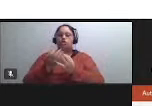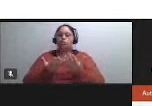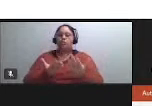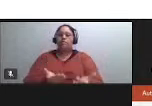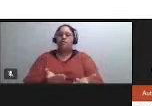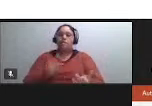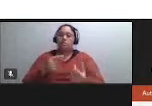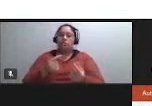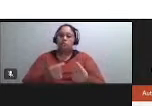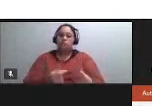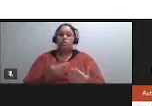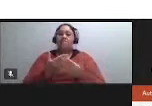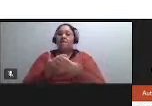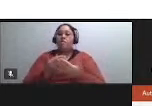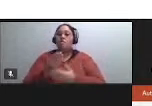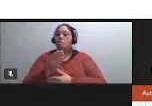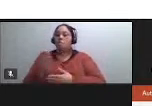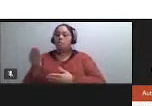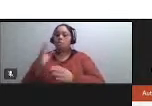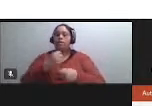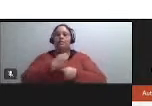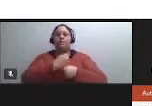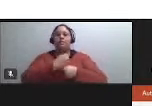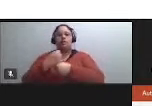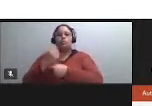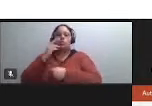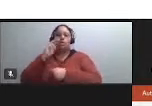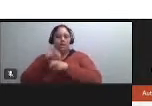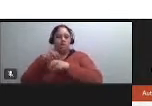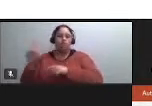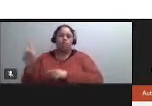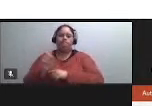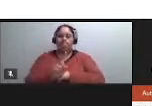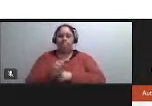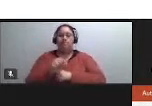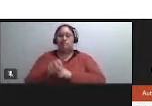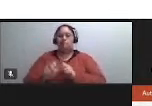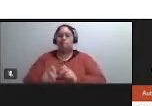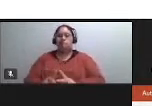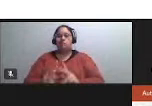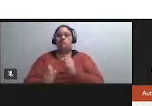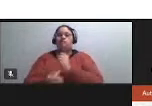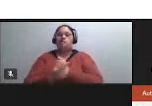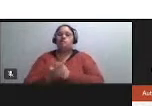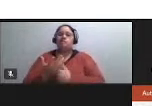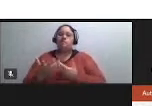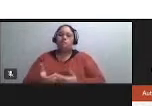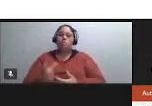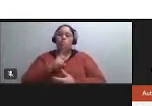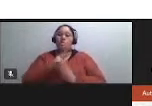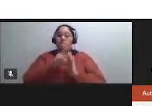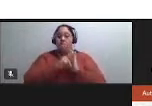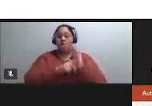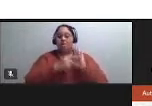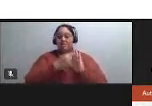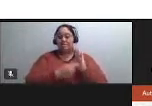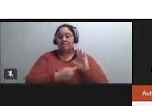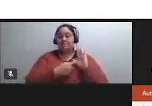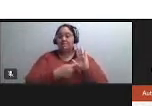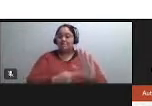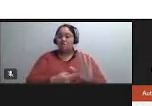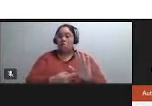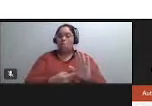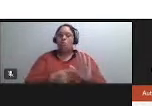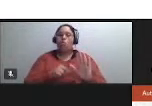delivered. There was availability by the delegates who needed to attend, and that opportunity was taken because our policy actually